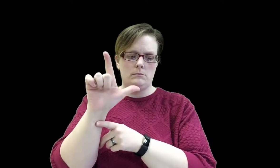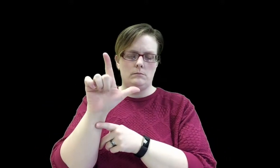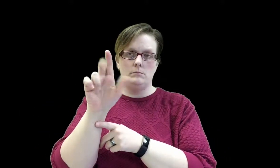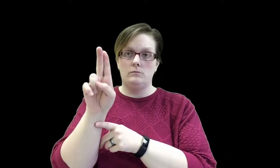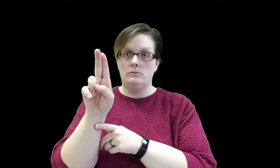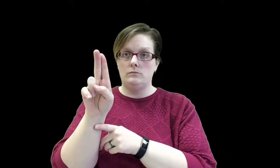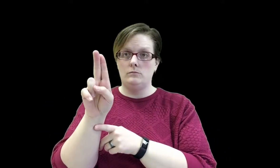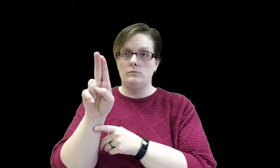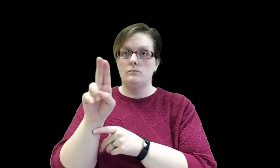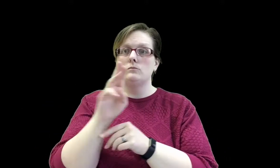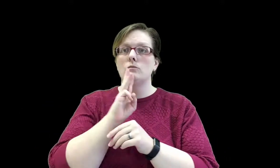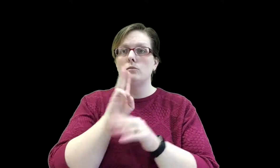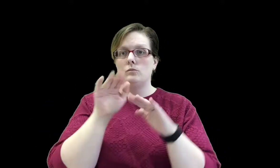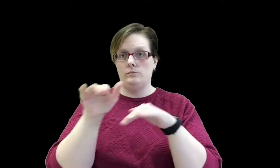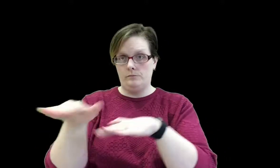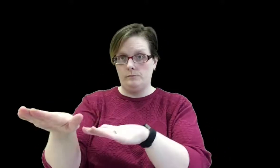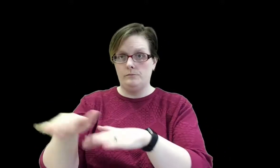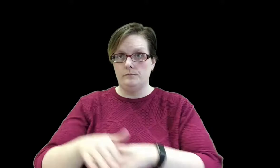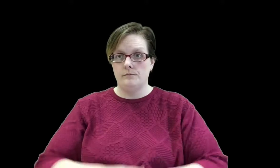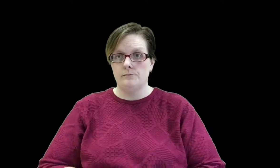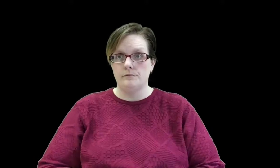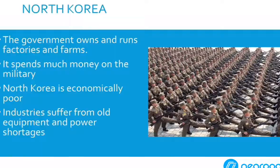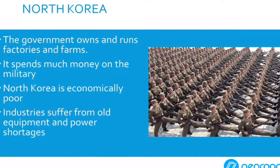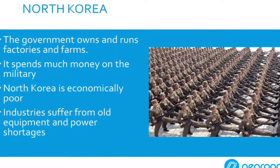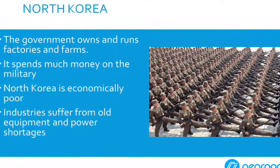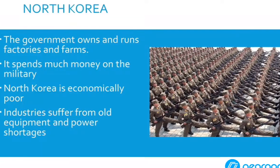the Yalu River.